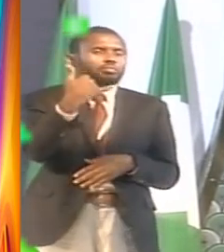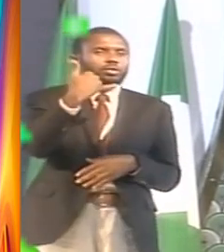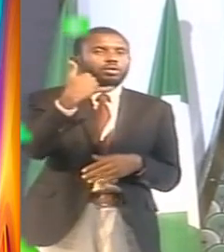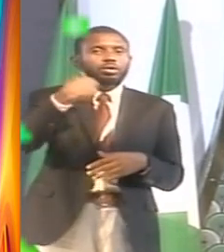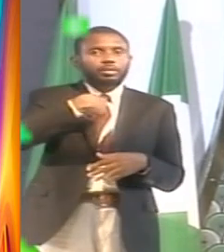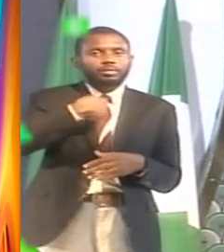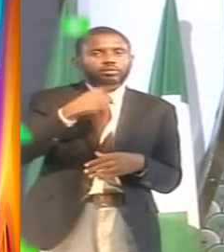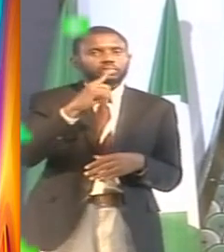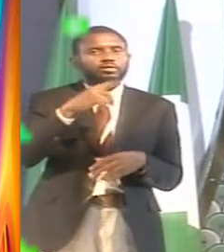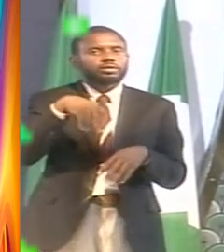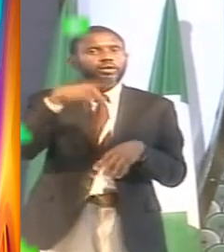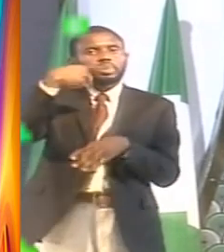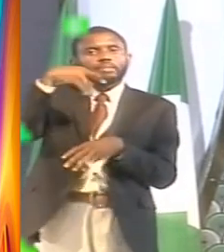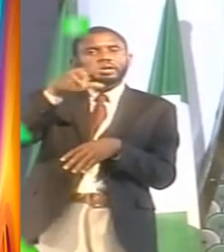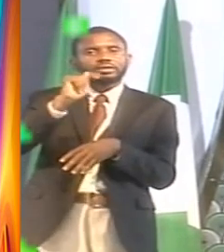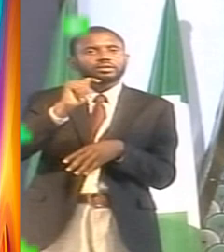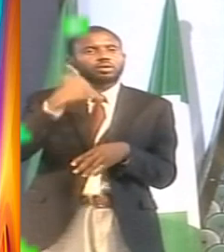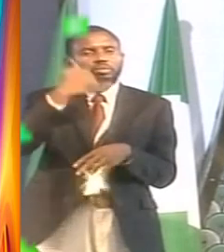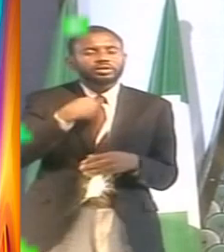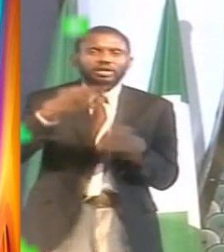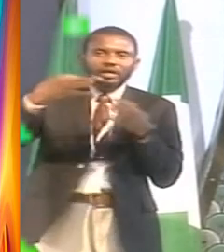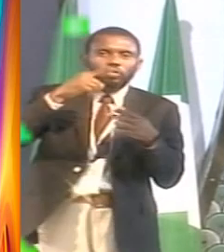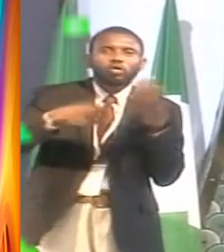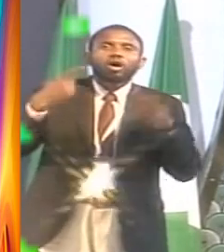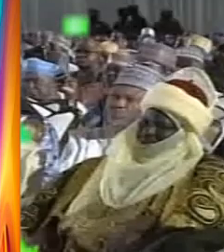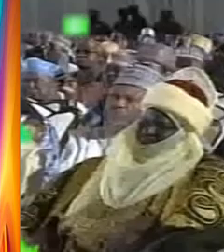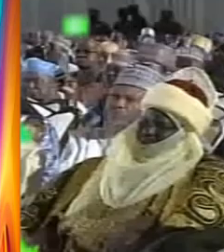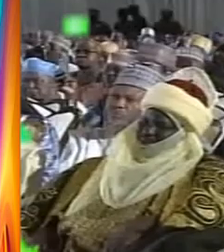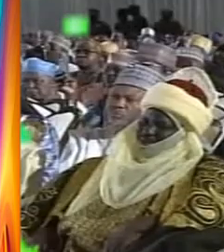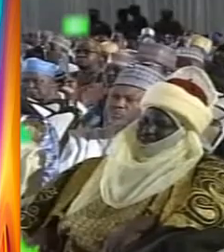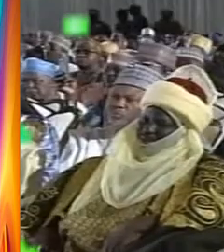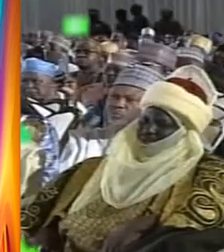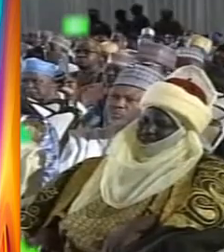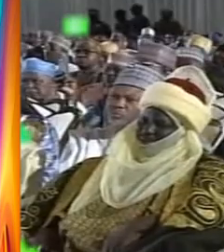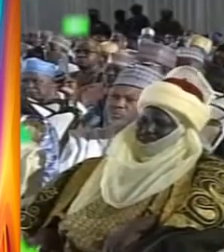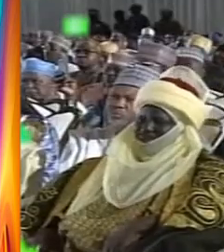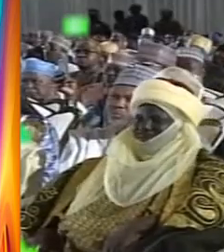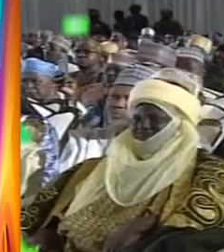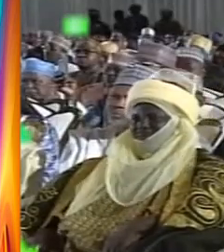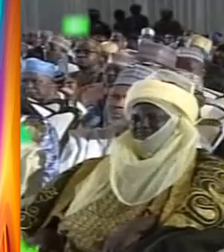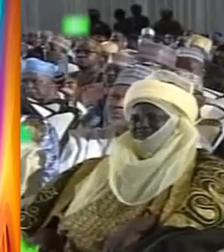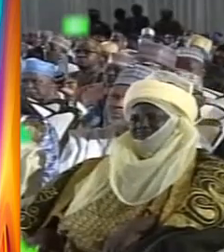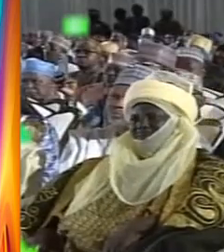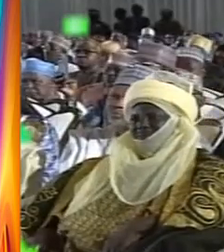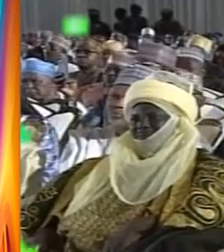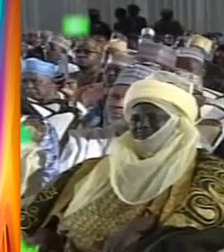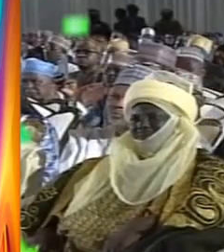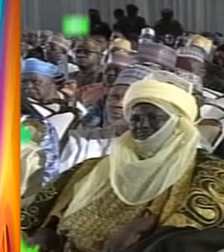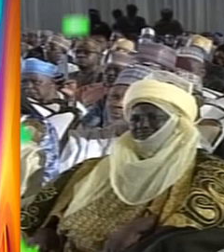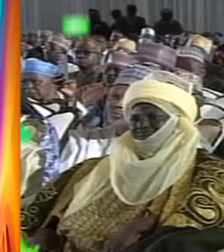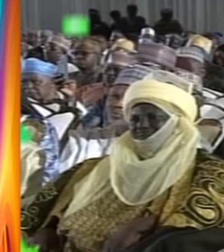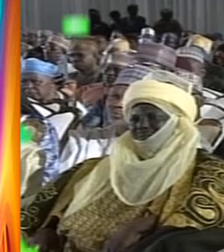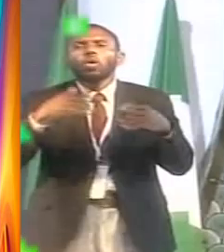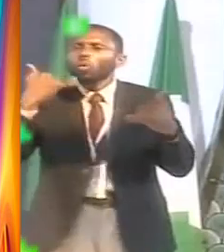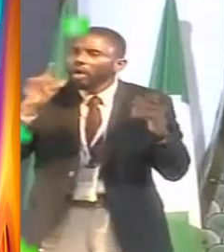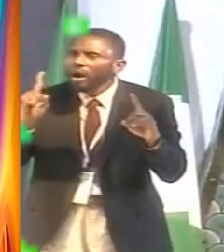of my priests called me to say, look, this is what is happening. And I got to Abuja, and I got telephone calls from everywhere. Where are